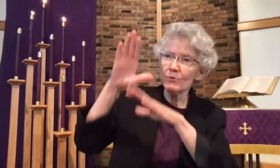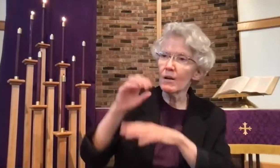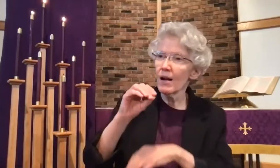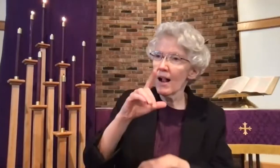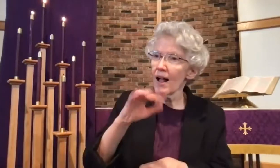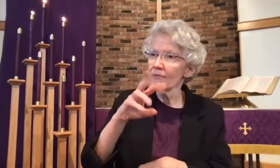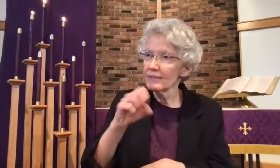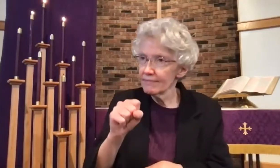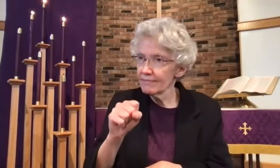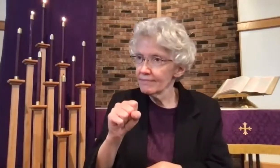Olives,